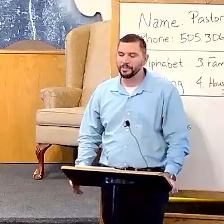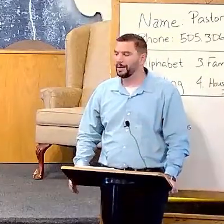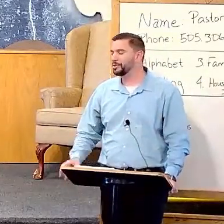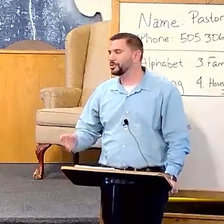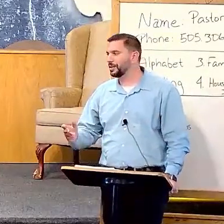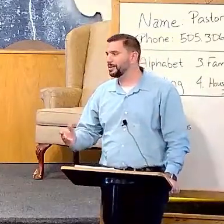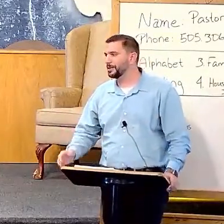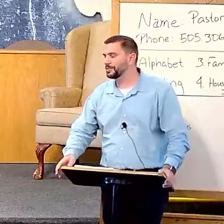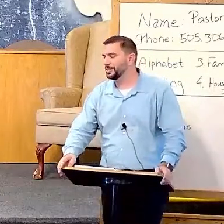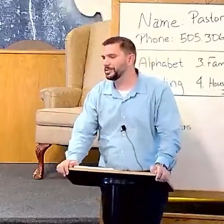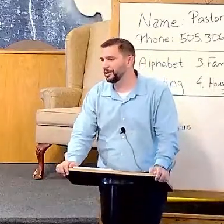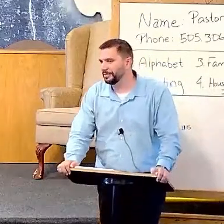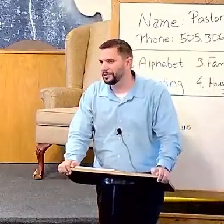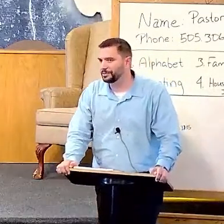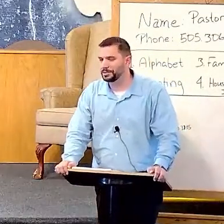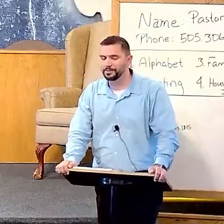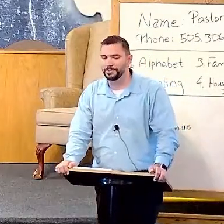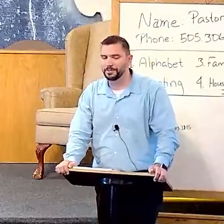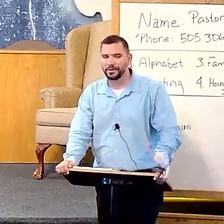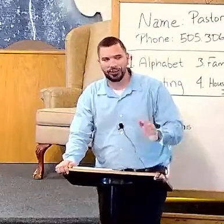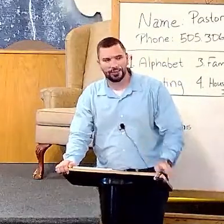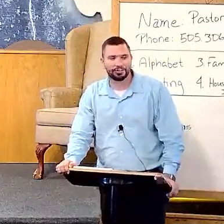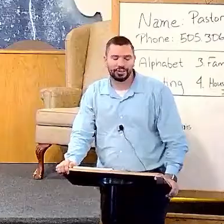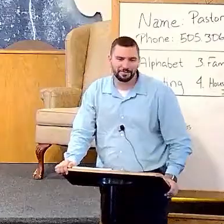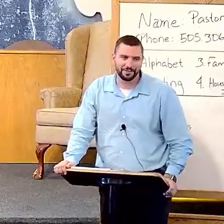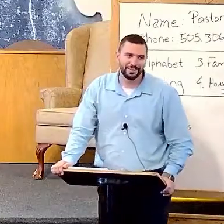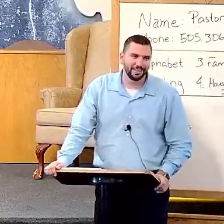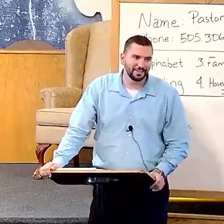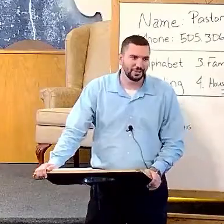just not the best teacher on facial responses right now myself. So